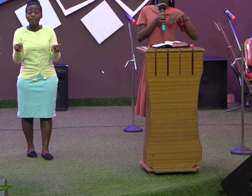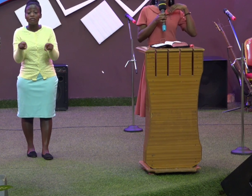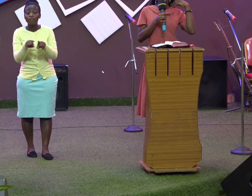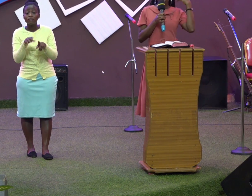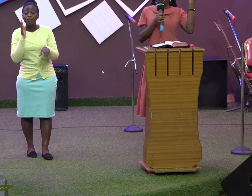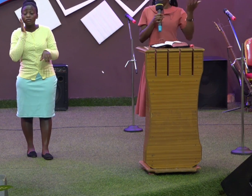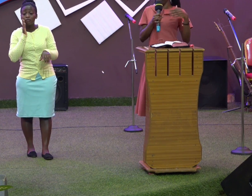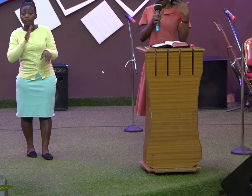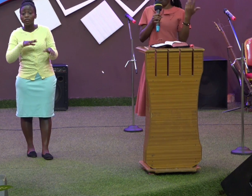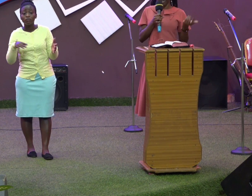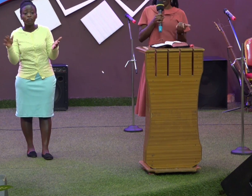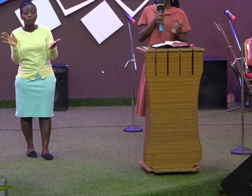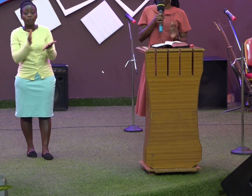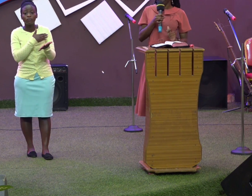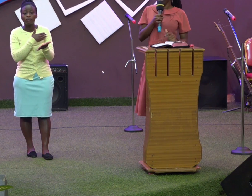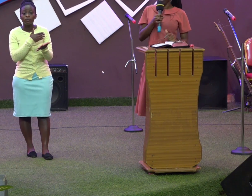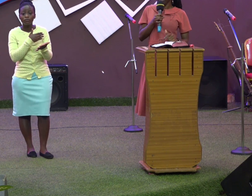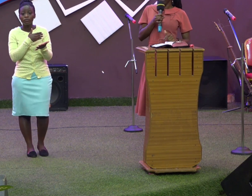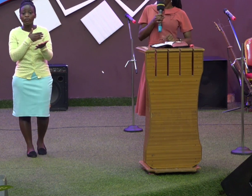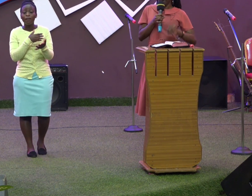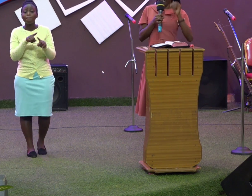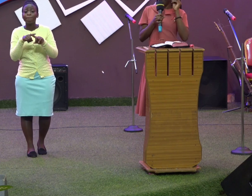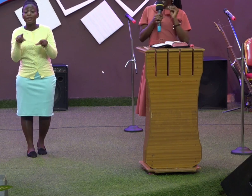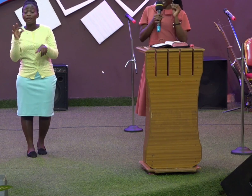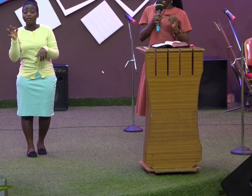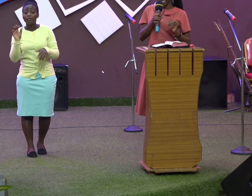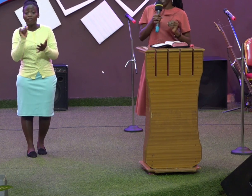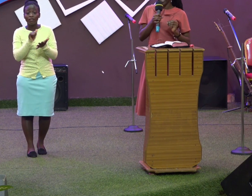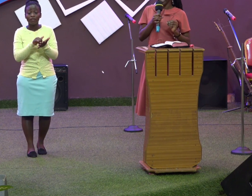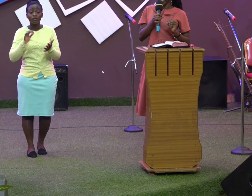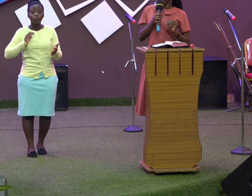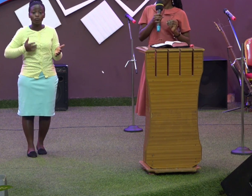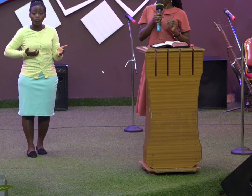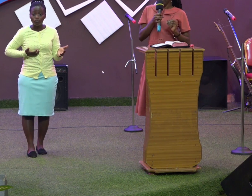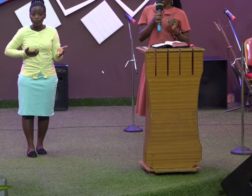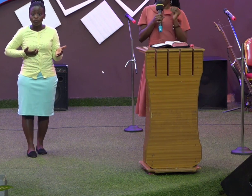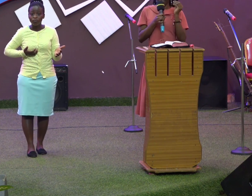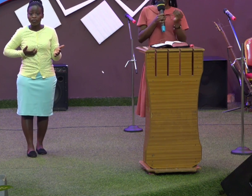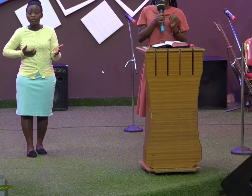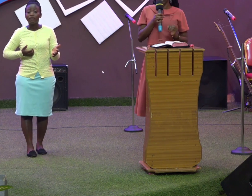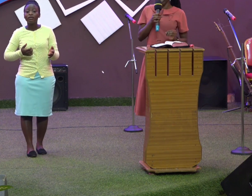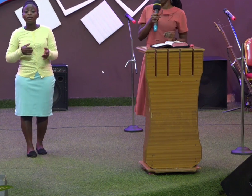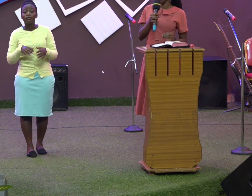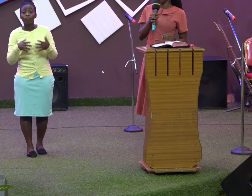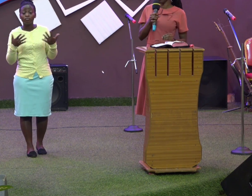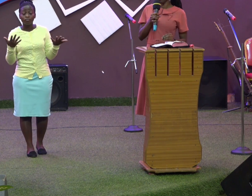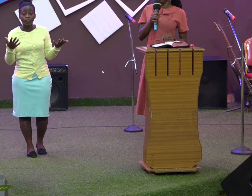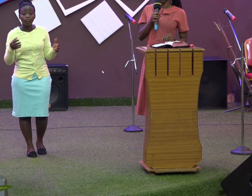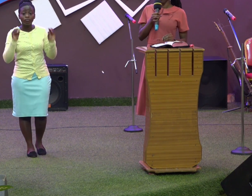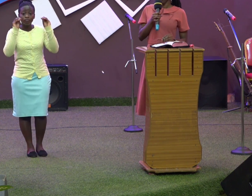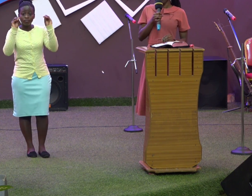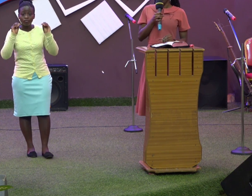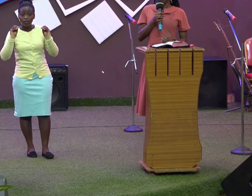As if it has all gone pervert. But if that lady, maybe is a teacher, maybe